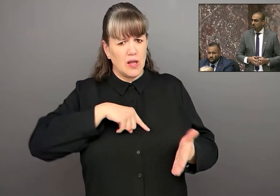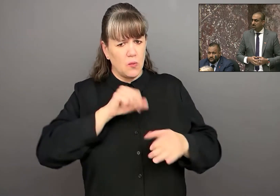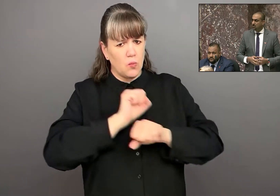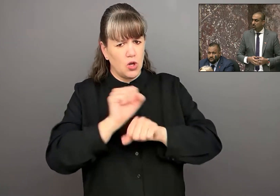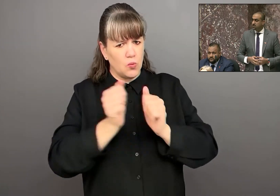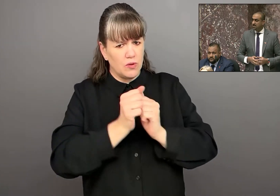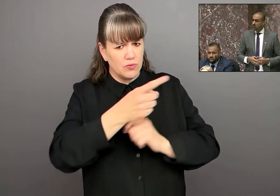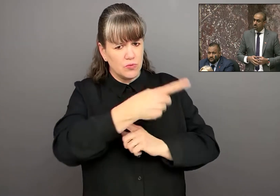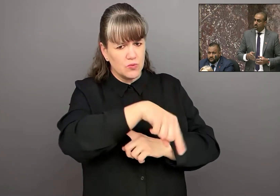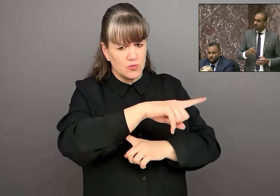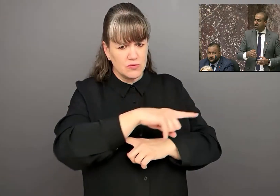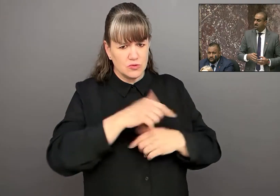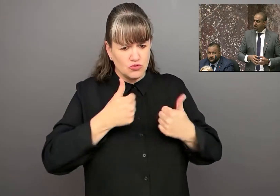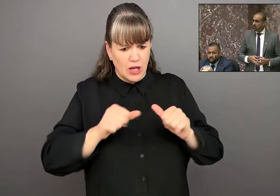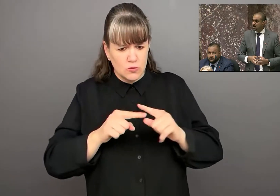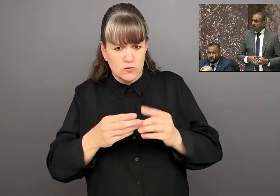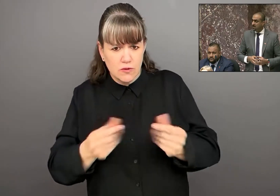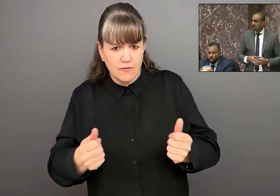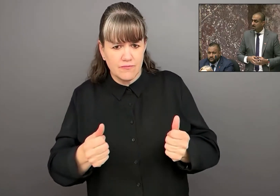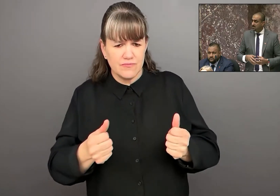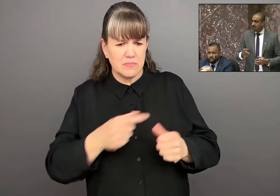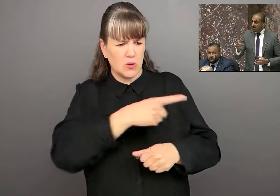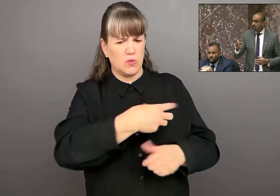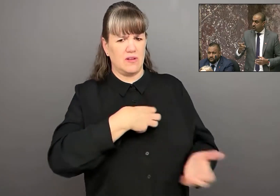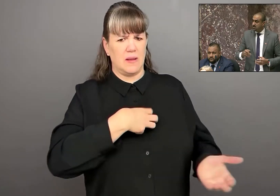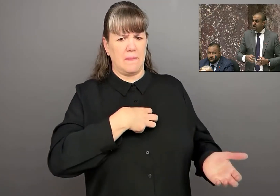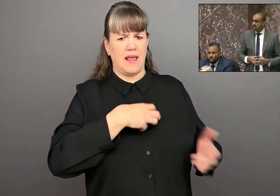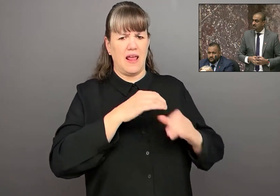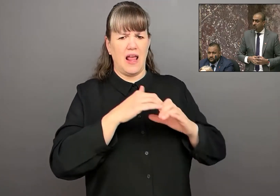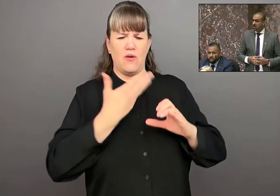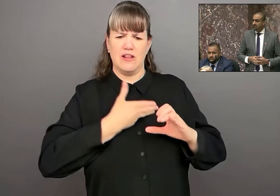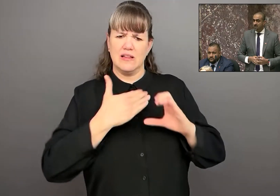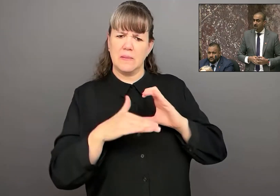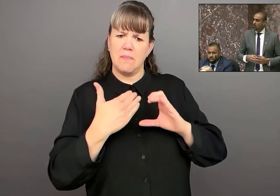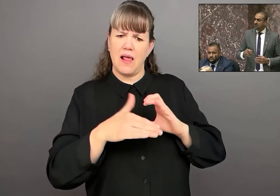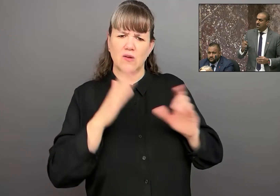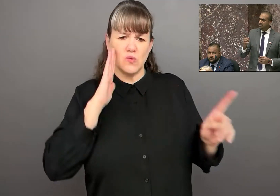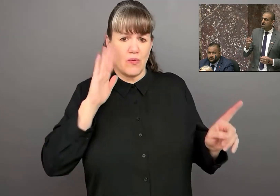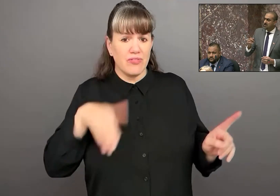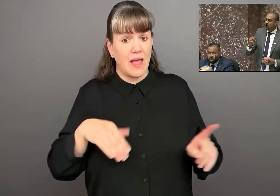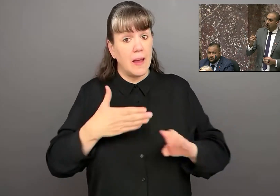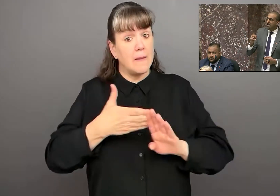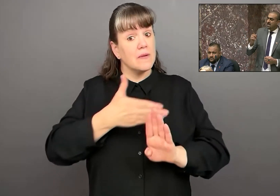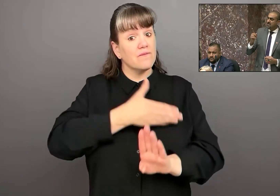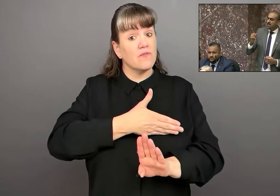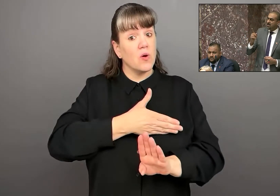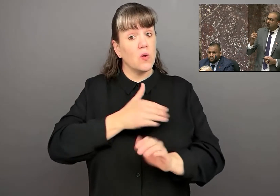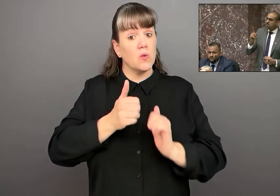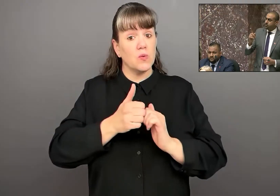member surely knows that he was with the BC Liberal government. He was with the BC Liberal government when they didn't